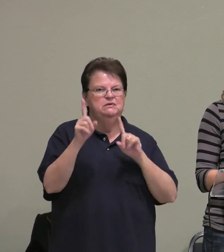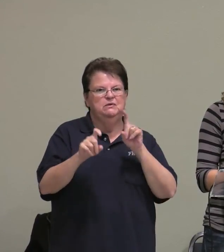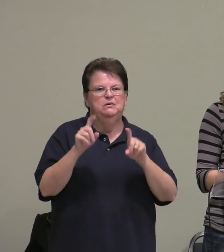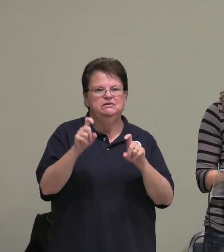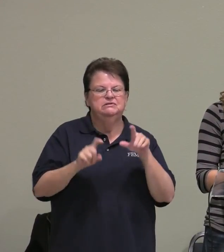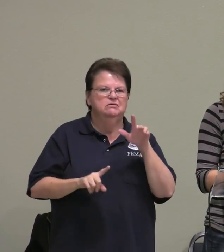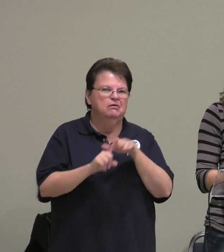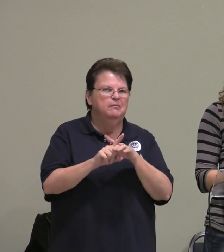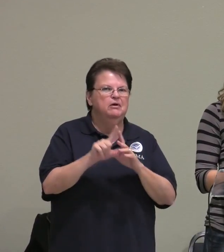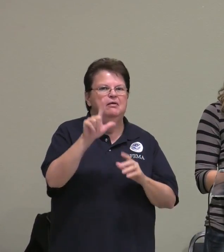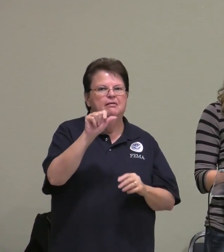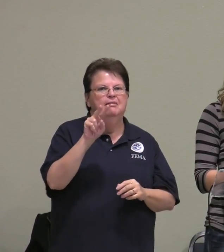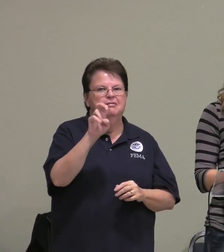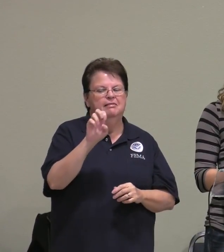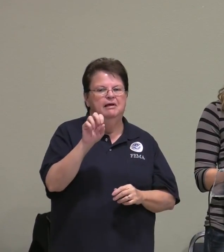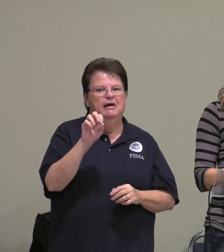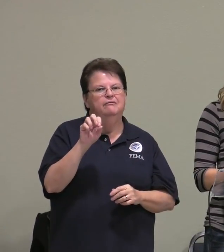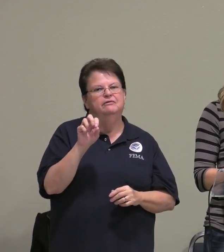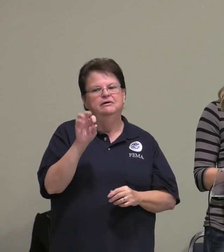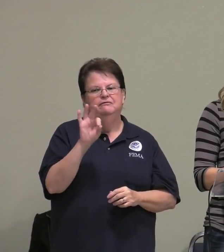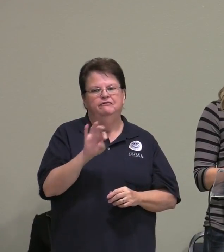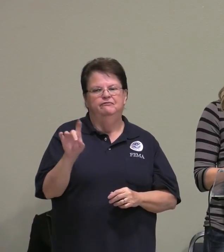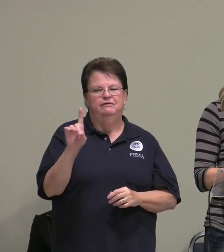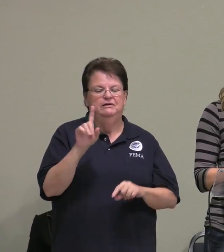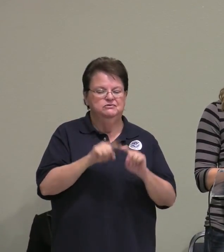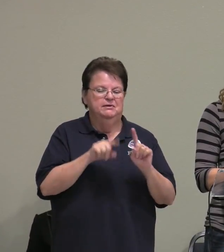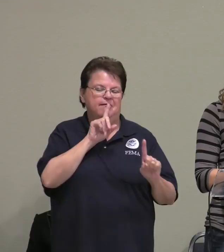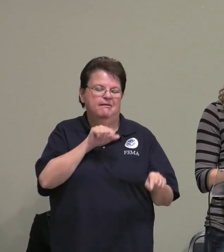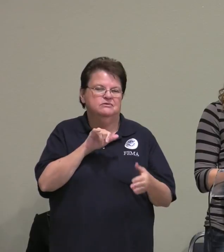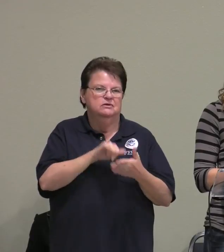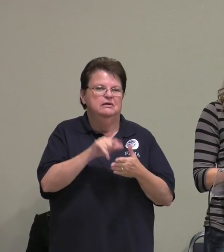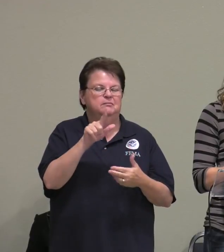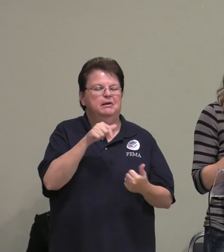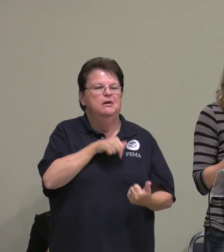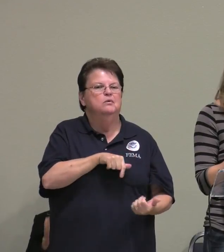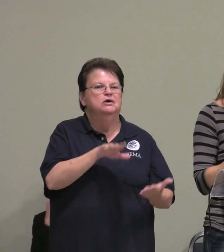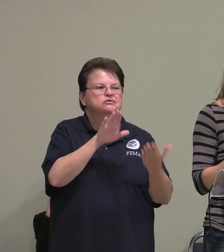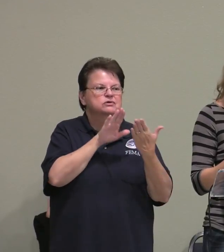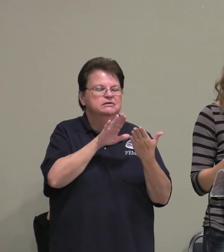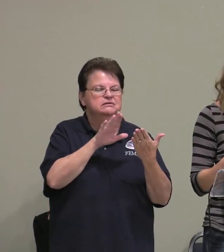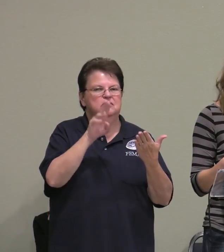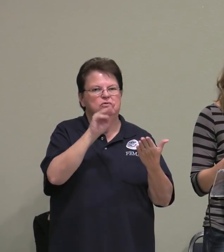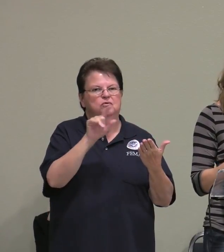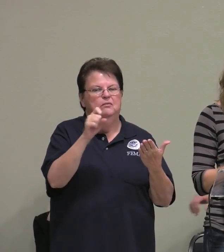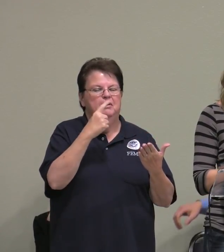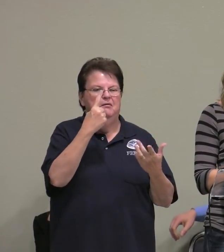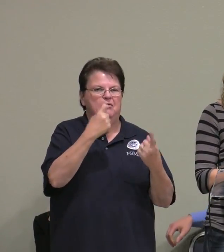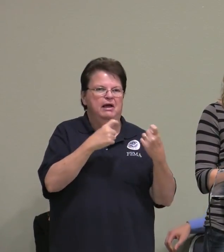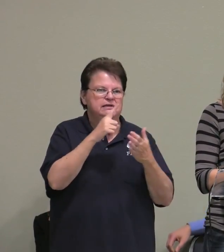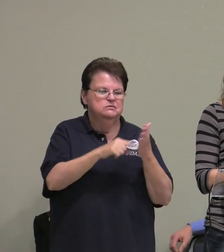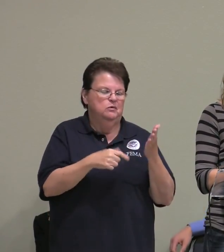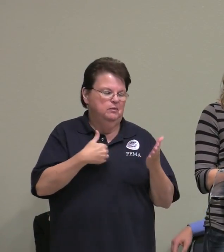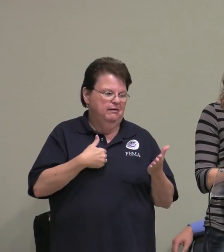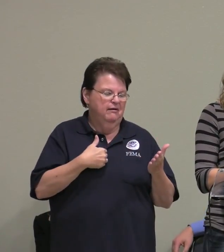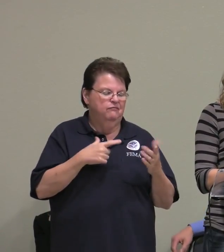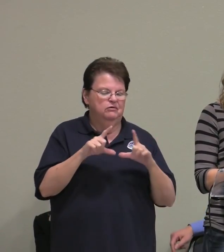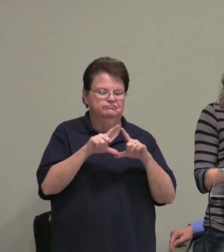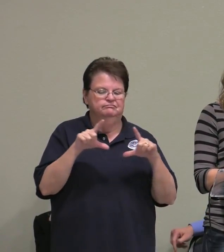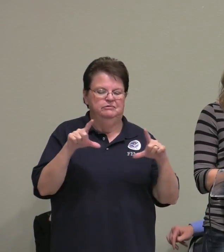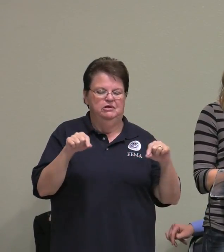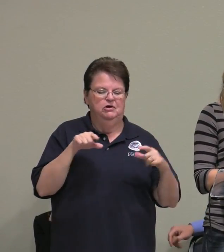coming in on the live feed so I will not be able to address those but I will address Norm and I will address what we have here on the cards